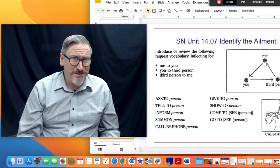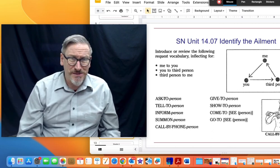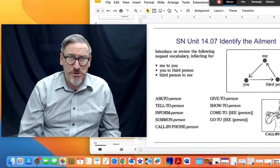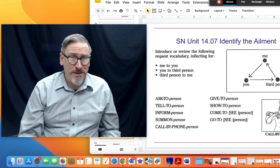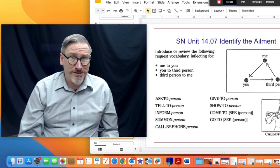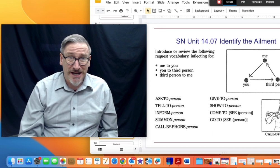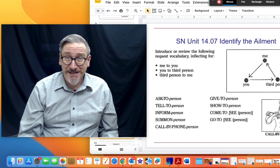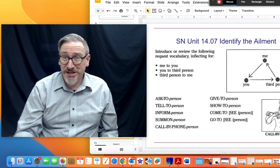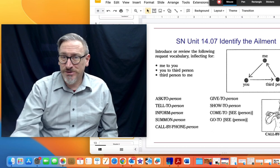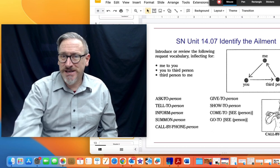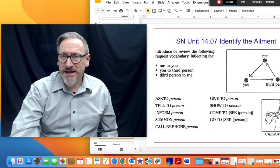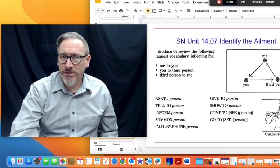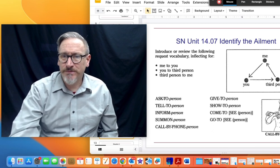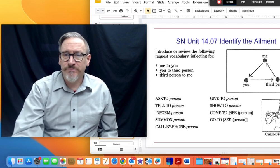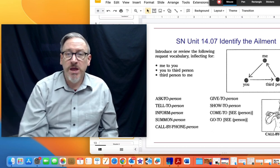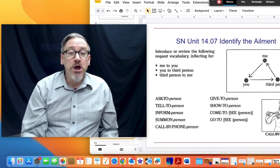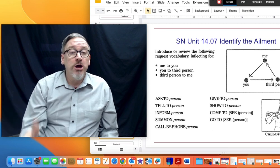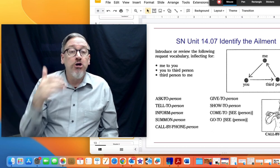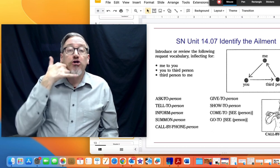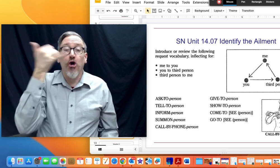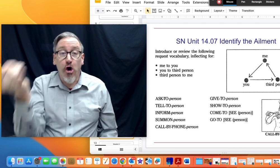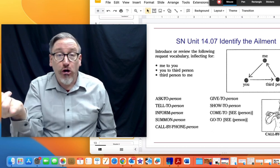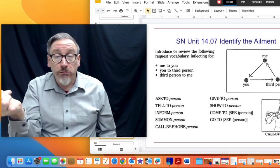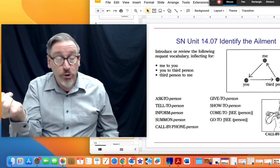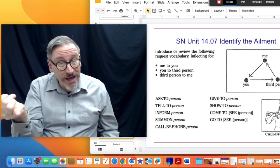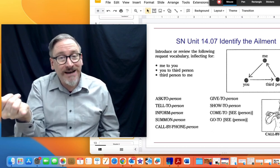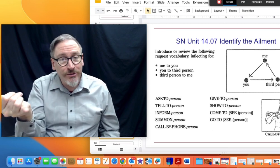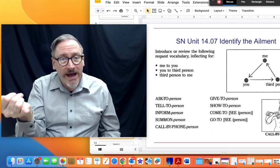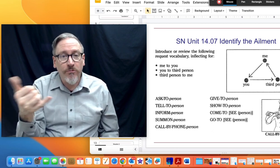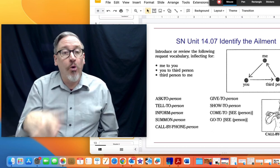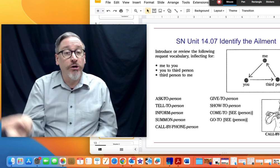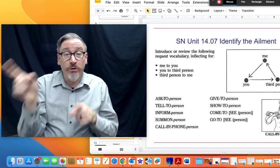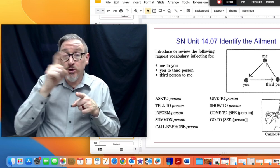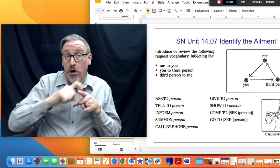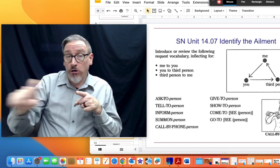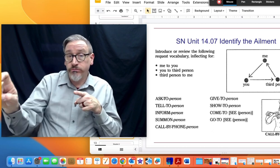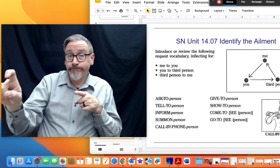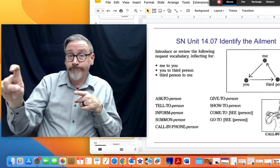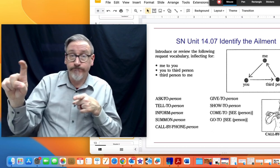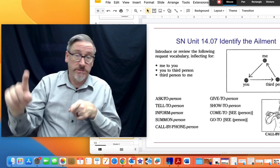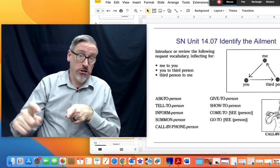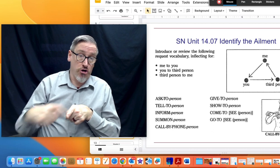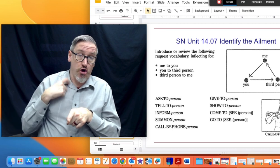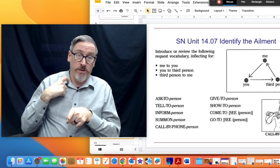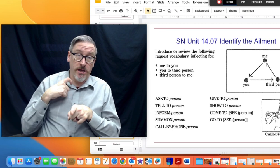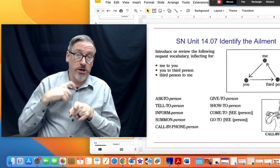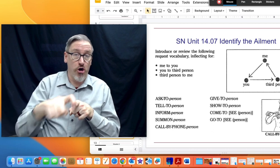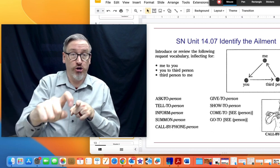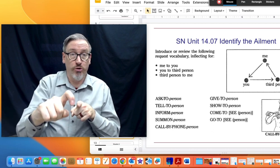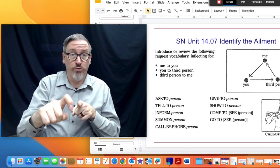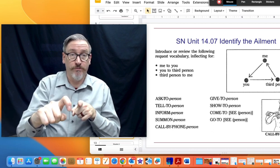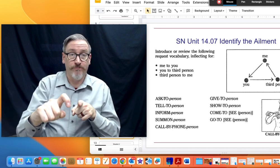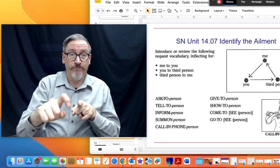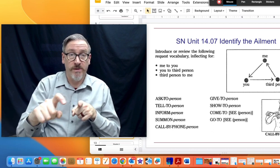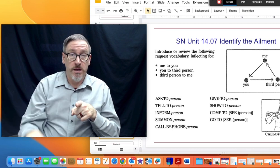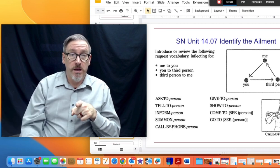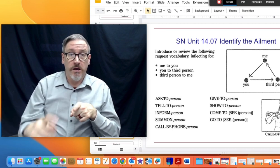And sometimes there are better signs to use than that one. Call. You can do that, or you can do call. Call me, call